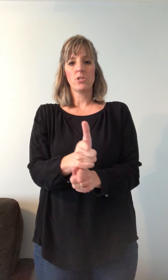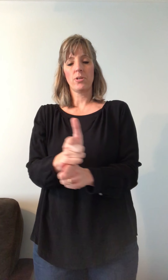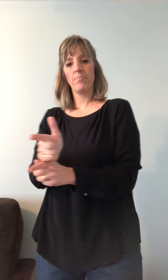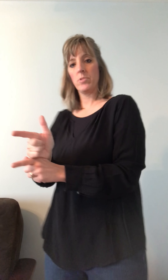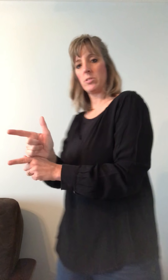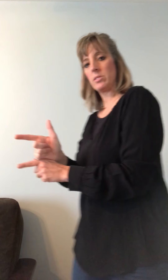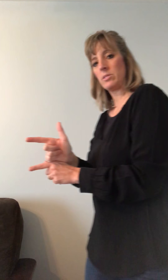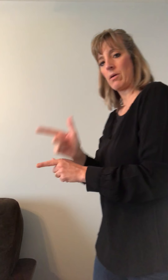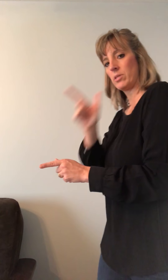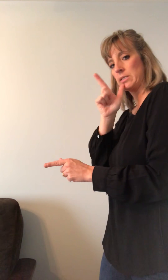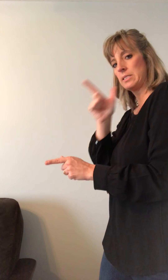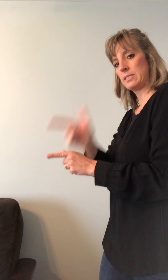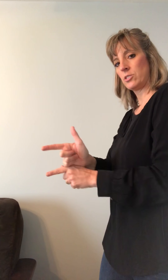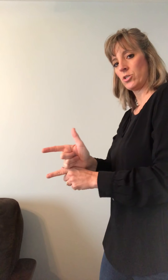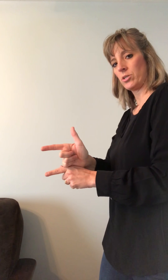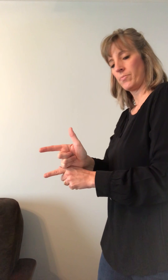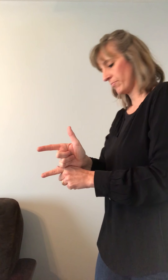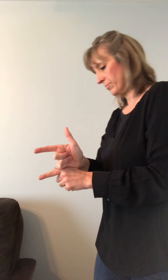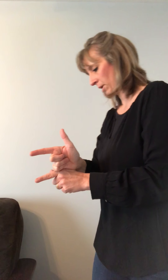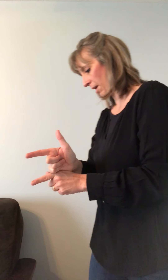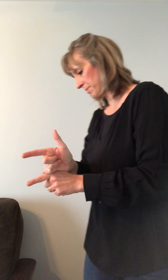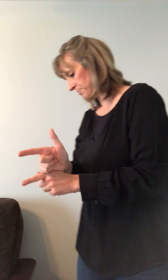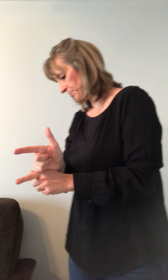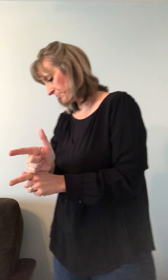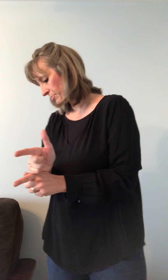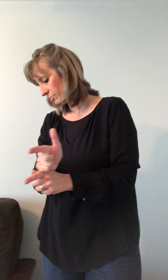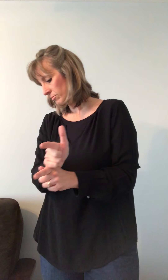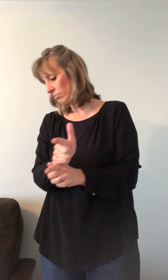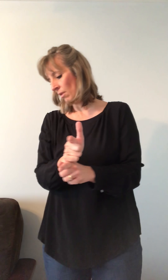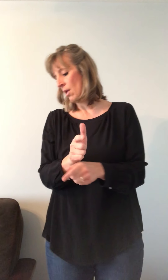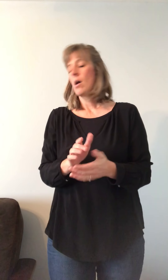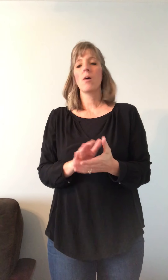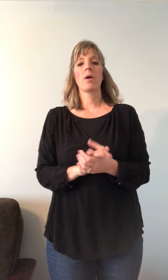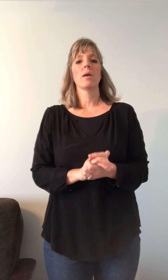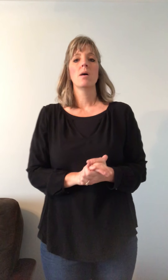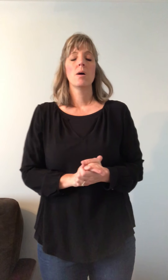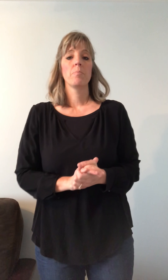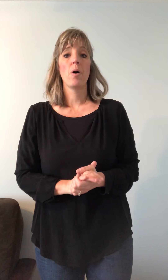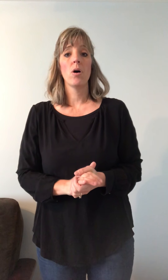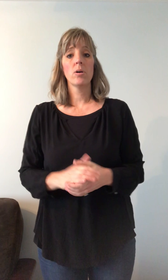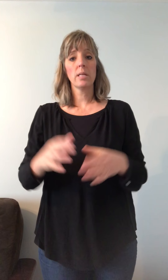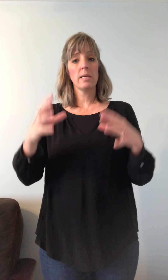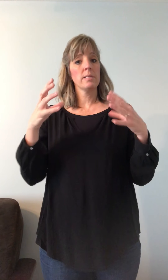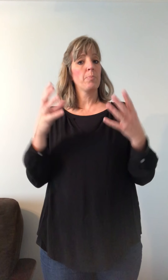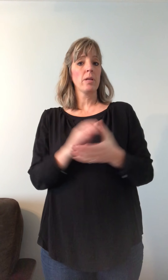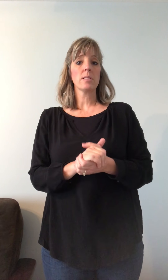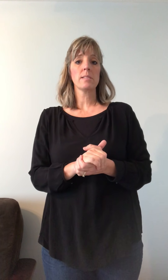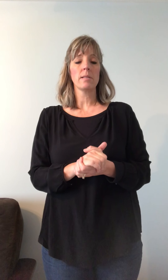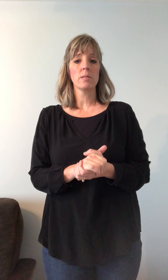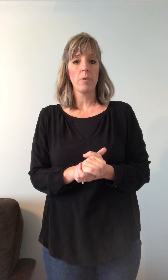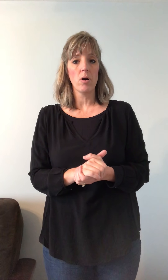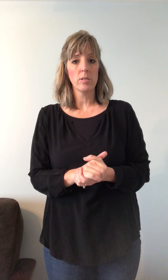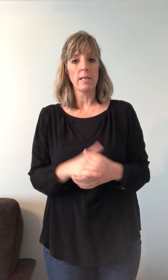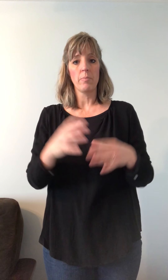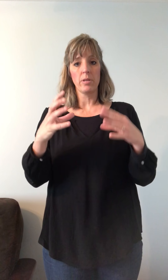Sister. So this is how it looks. Sister, okay? All right. Ball is, depending on the size of the ball, is how big you